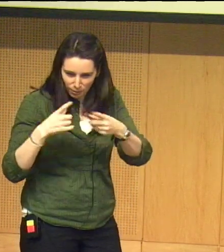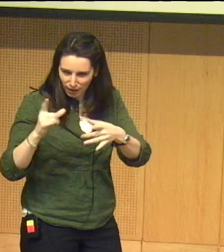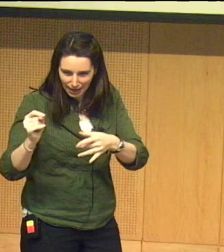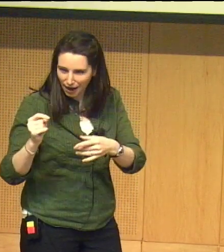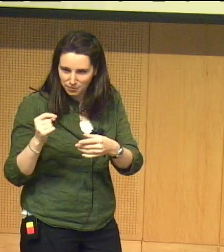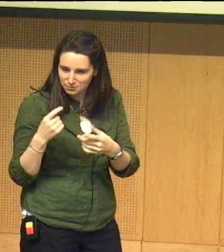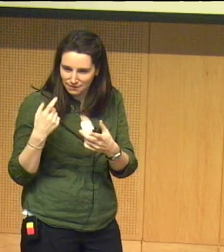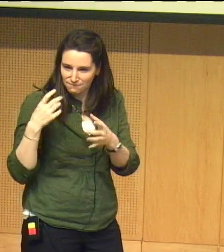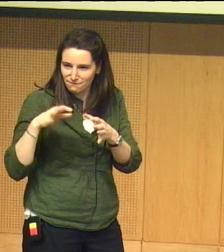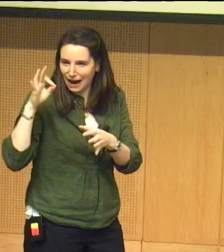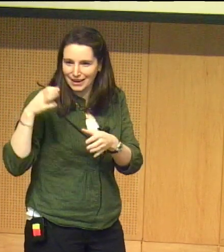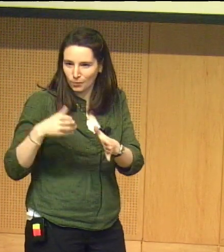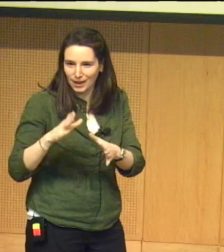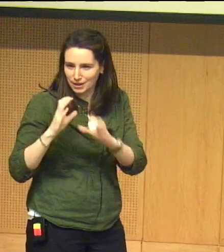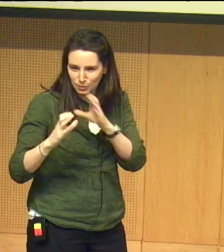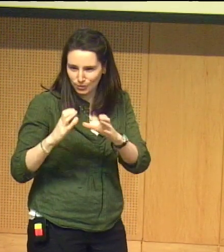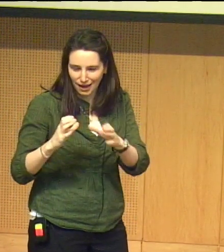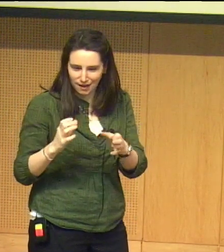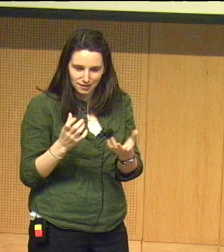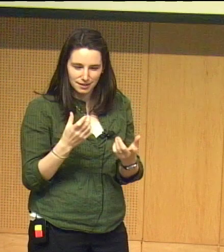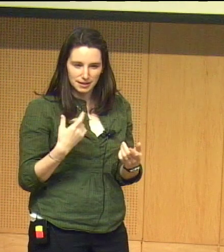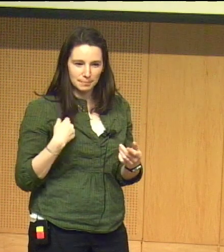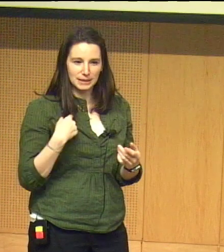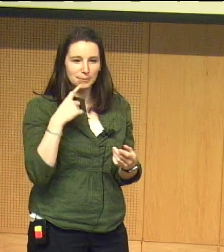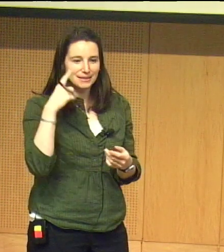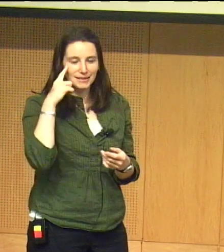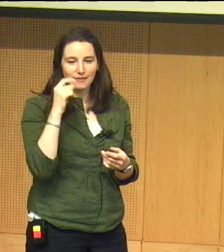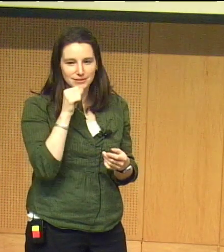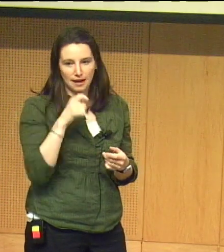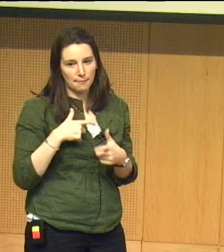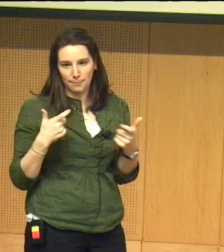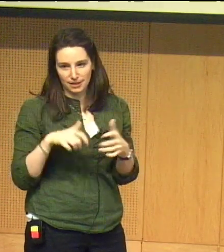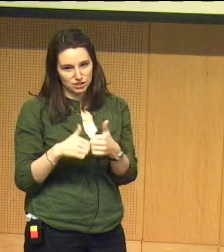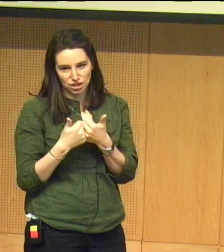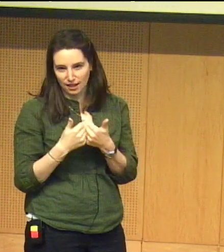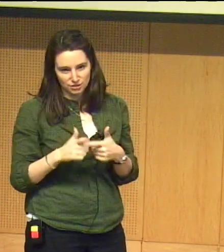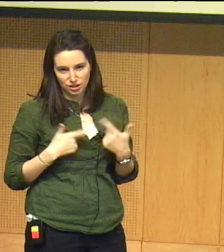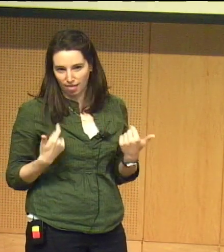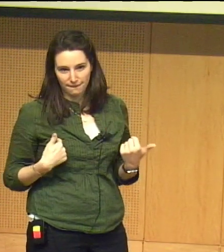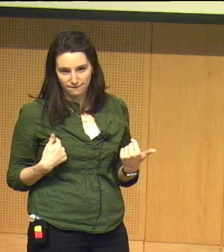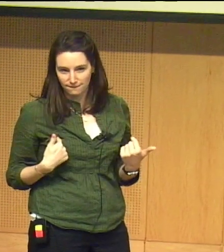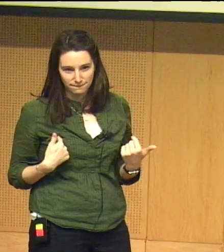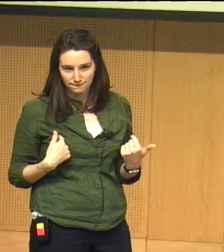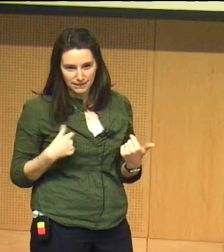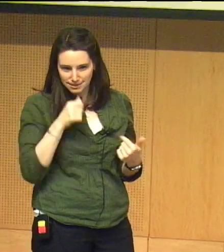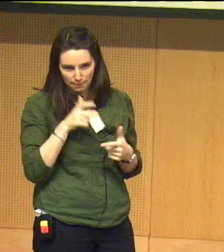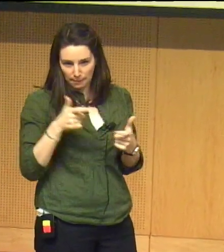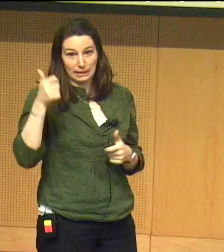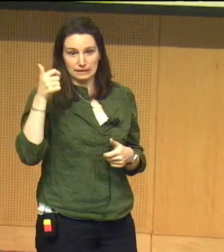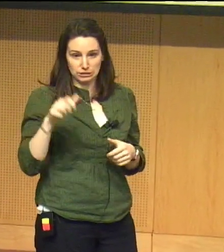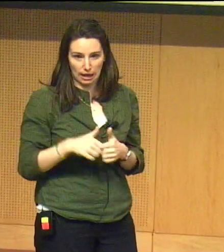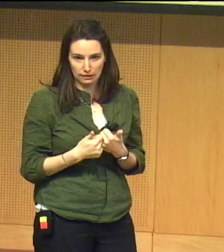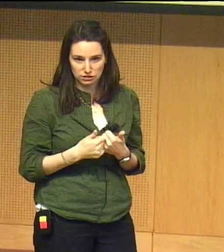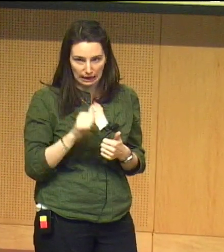it out, we find a way to communicate. Me being deaf is not my biggest challenge in life. It's not my biggest challenge at